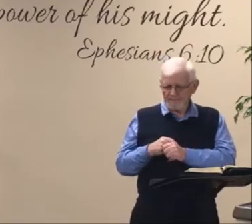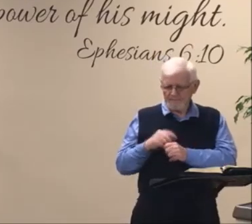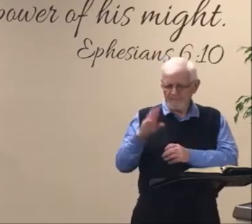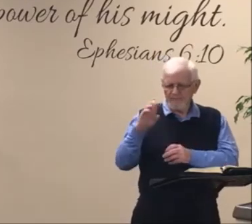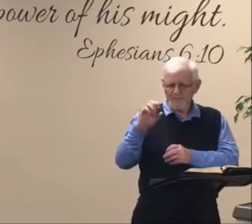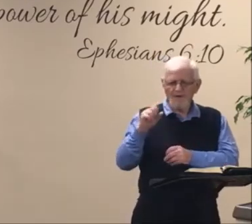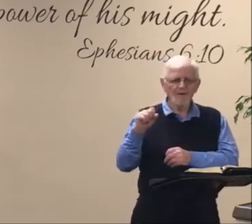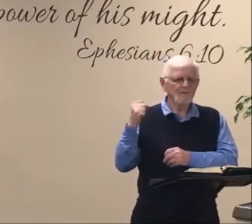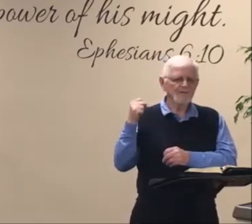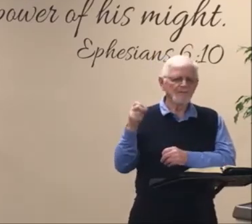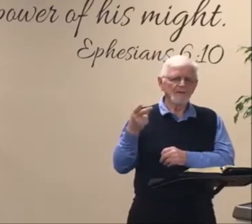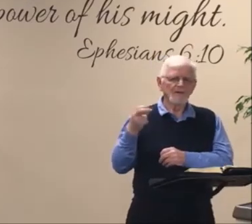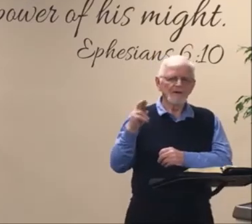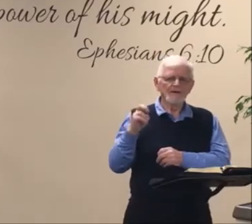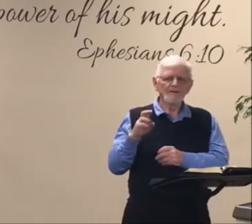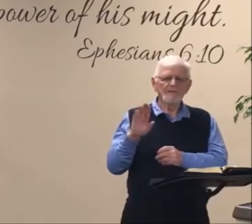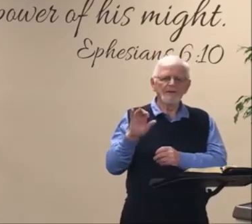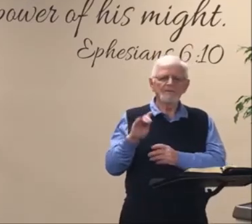hires him back.